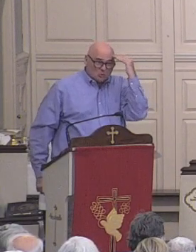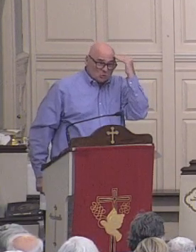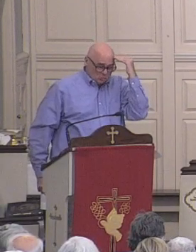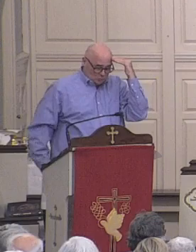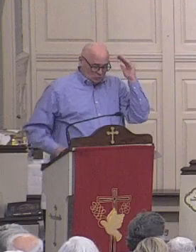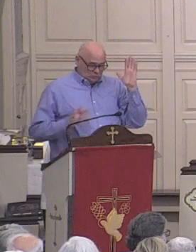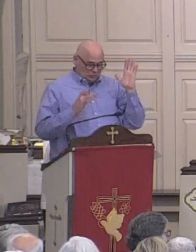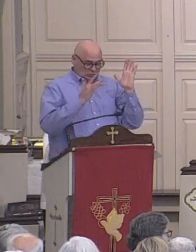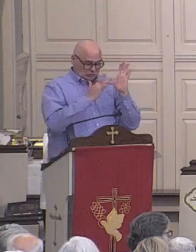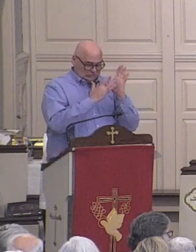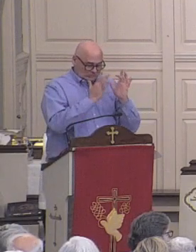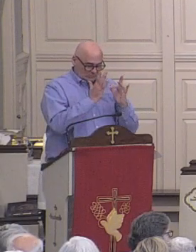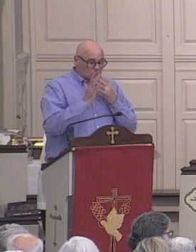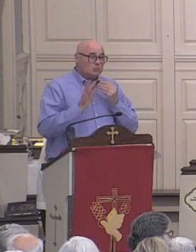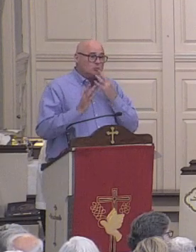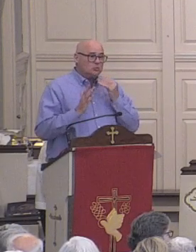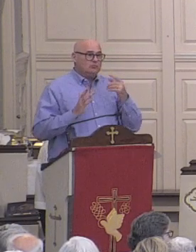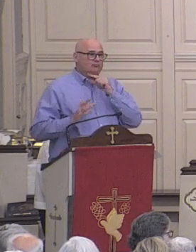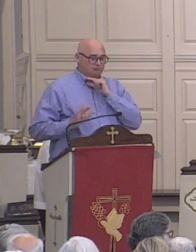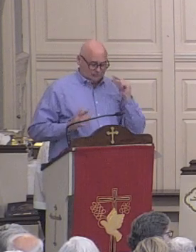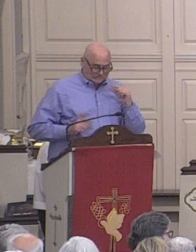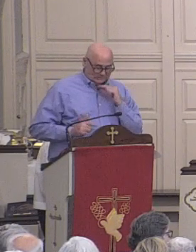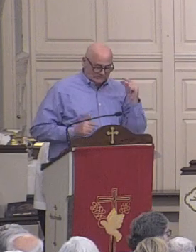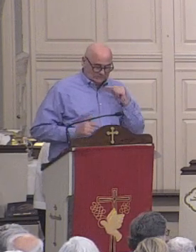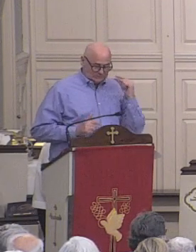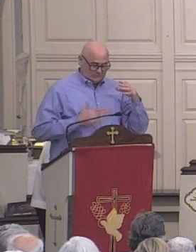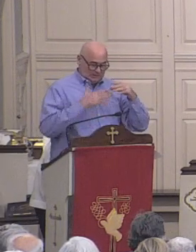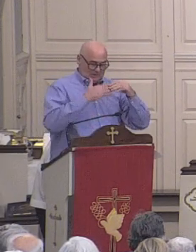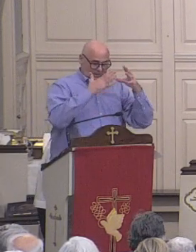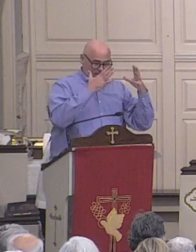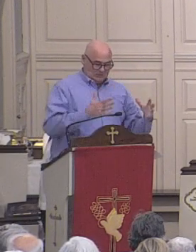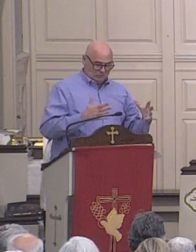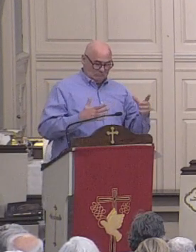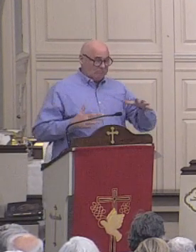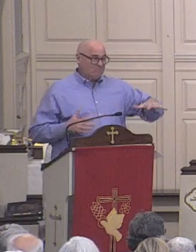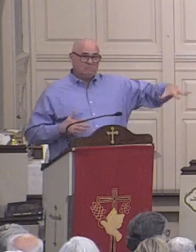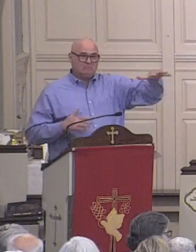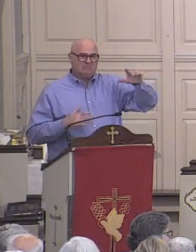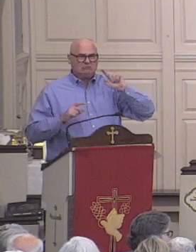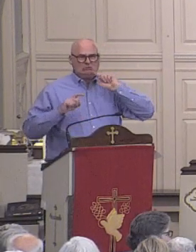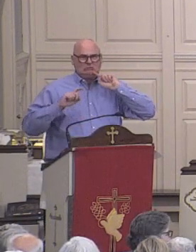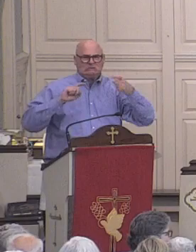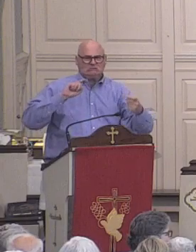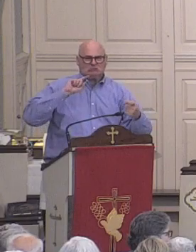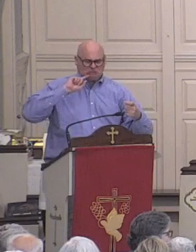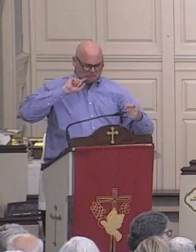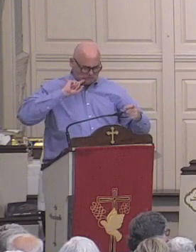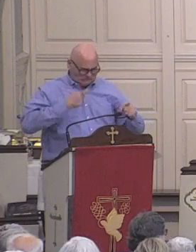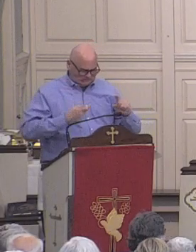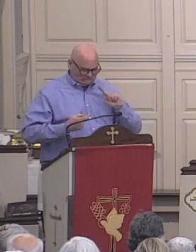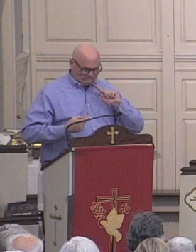For he knew that it was out of envy that the chief priests had handed him over.